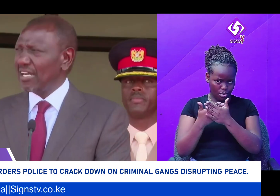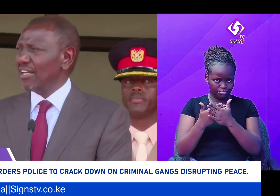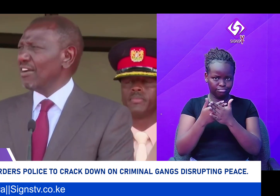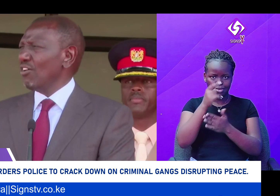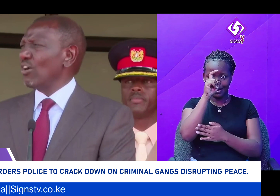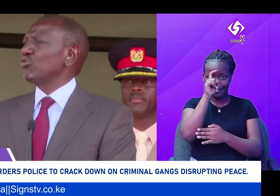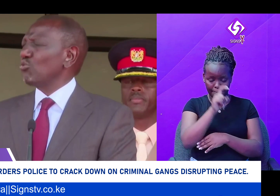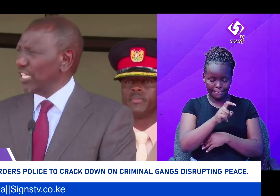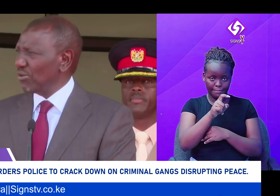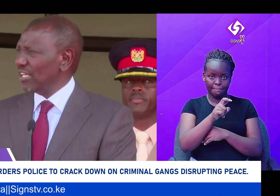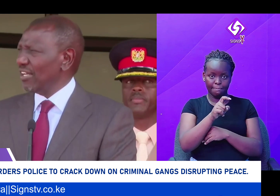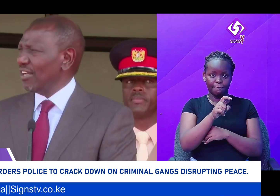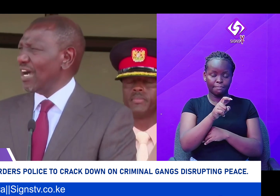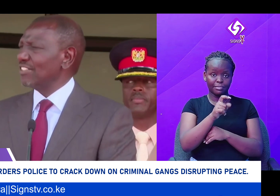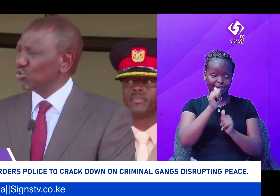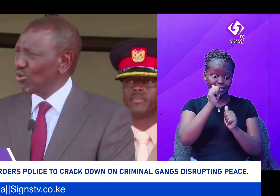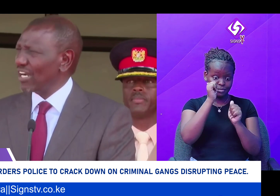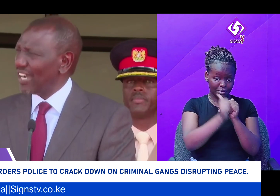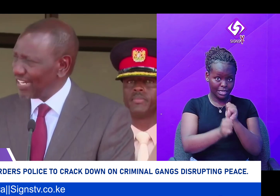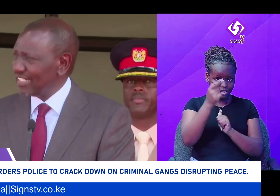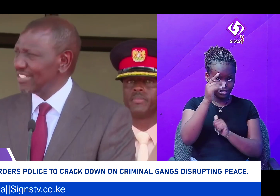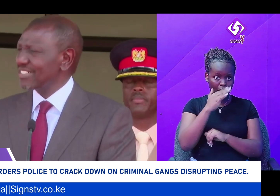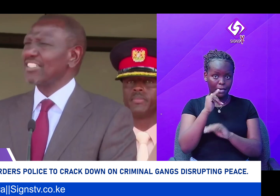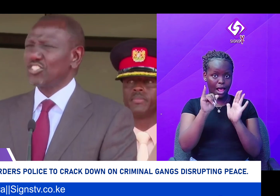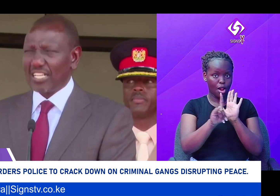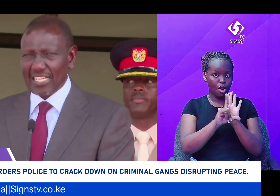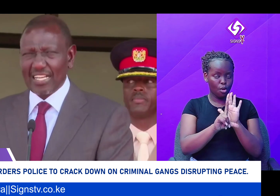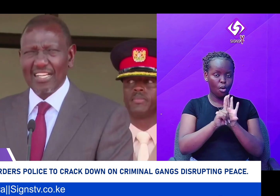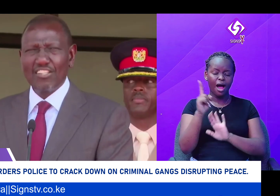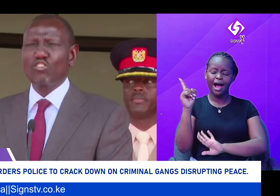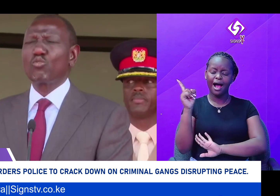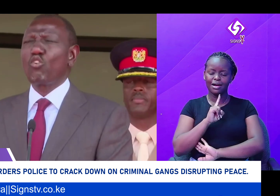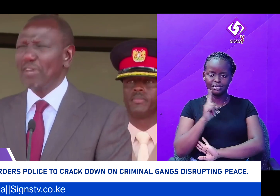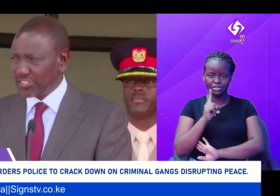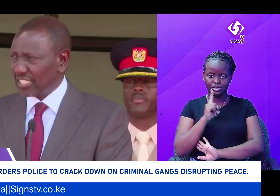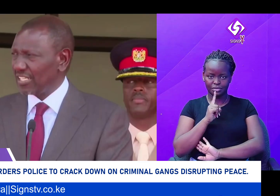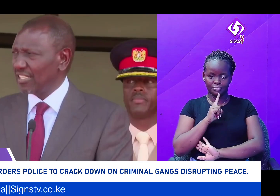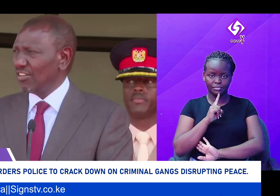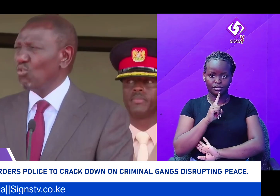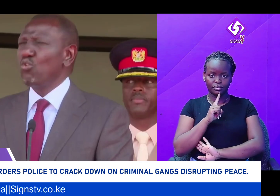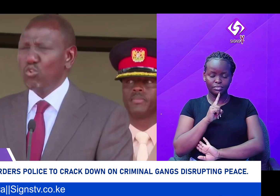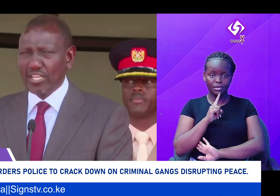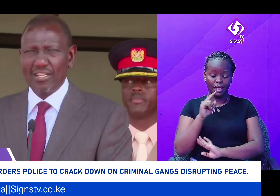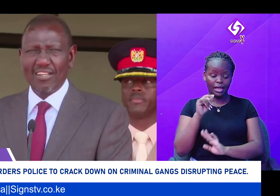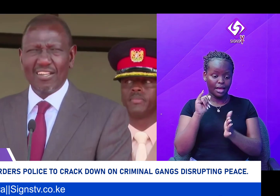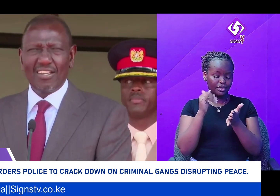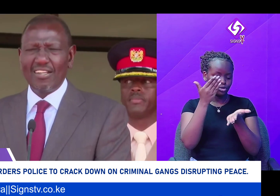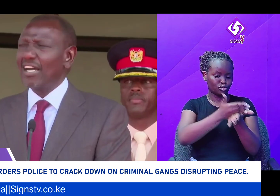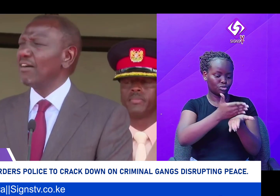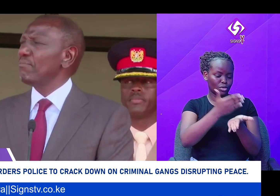lazima wachukuliwe hatua kali za kisheria, ndio tukomeshe uhuni na